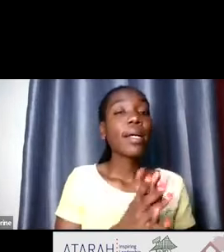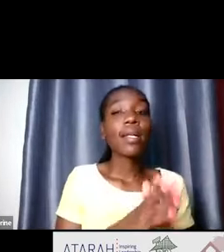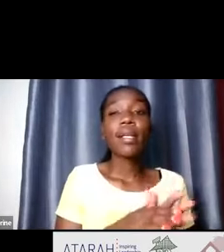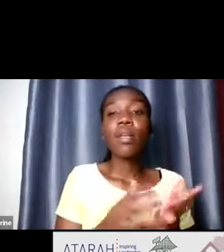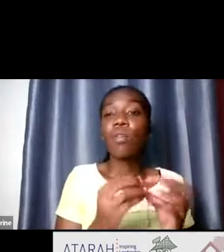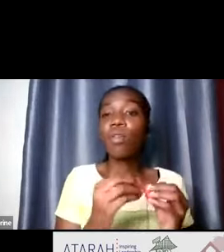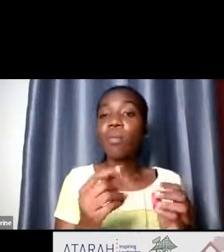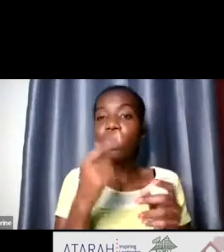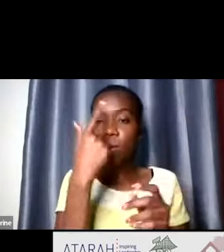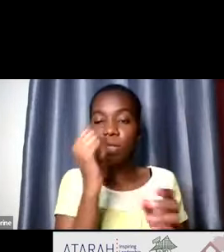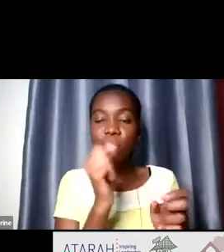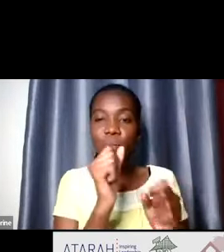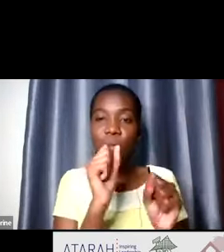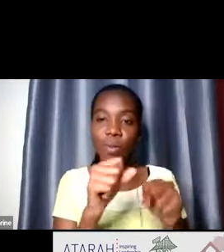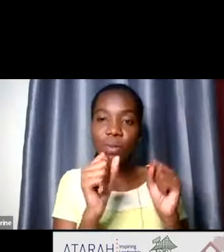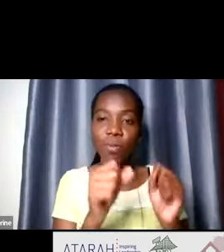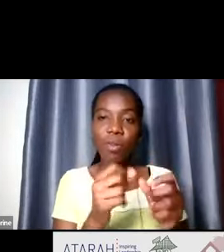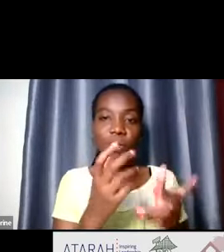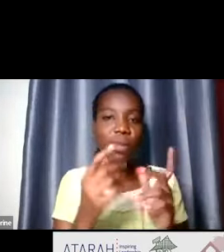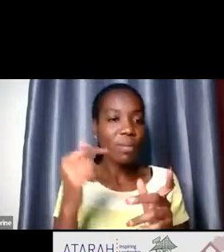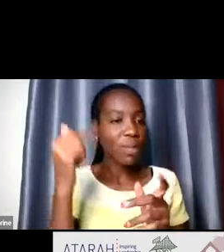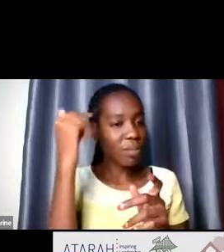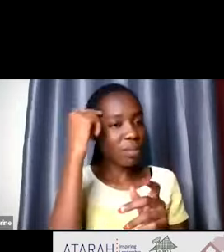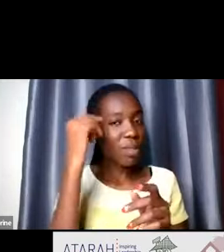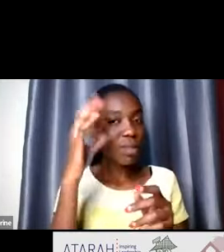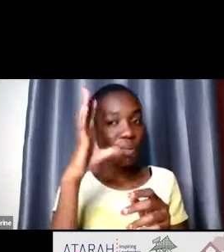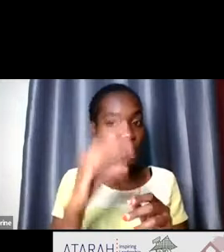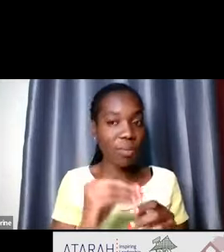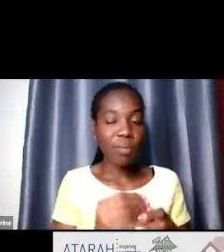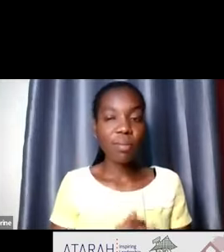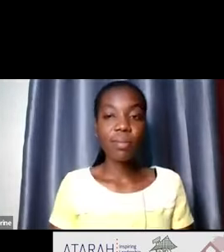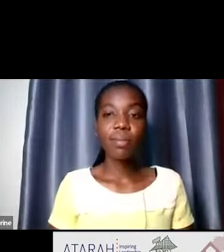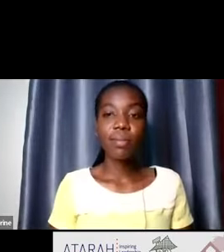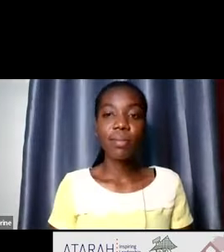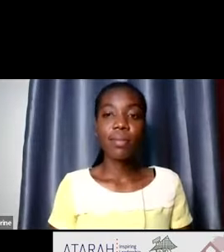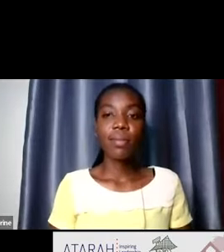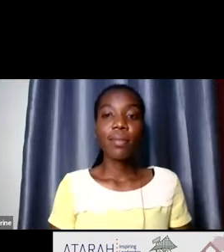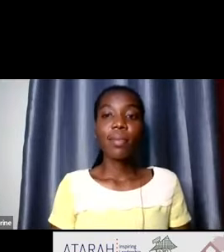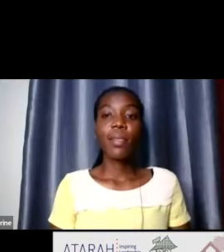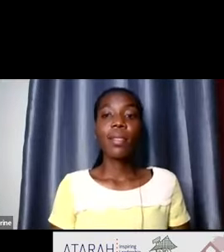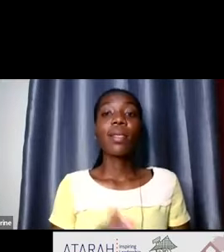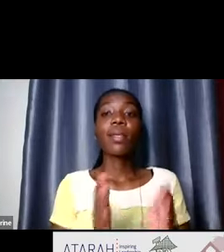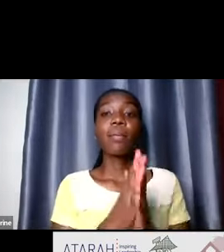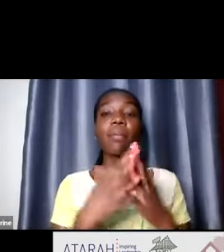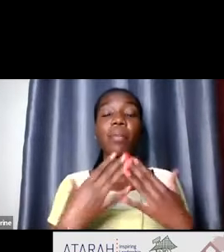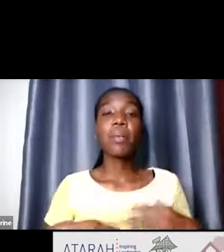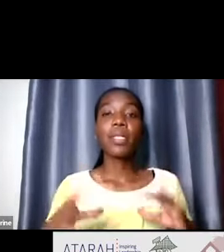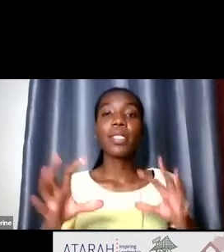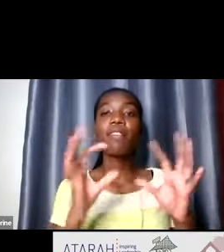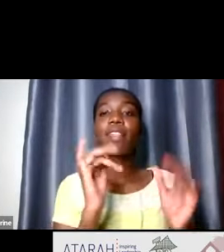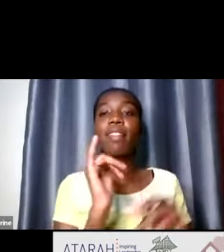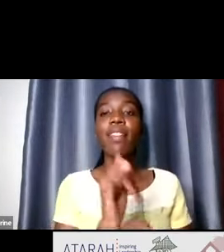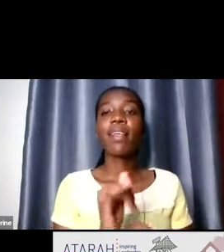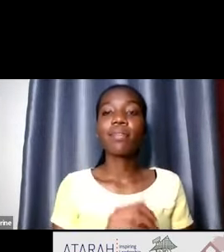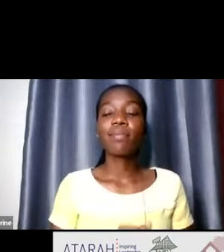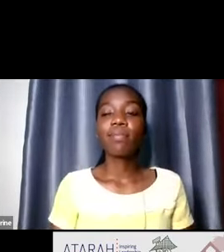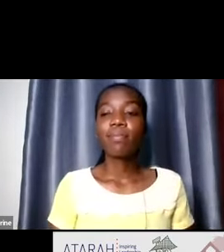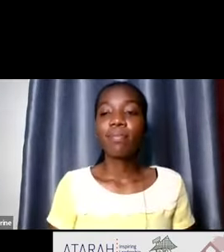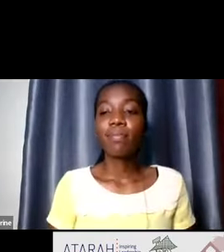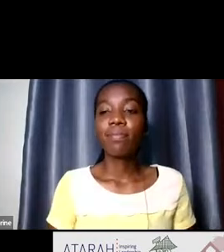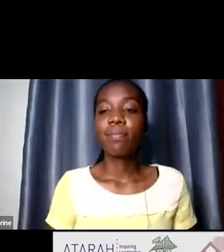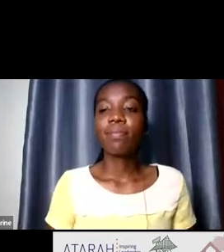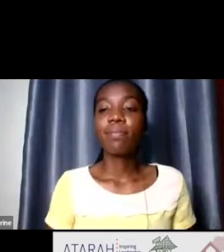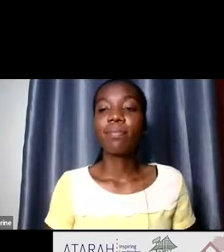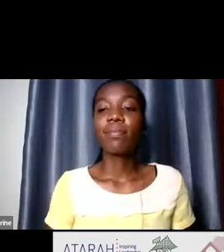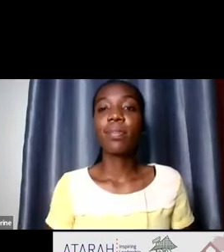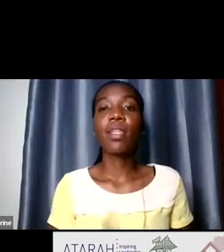falling asleep. It may be the brain is shutting down, and people have suffered that. So yes.